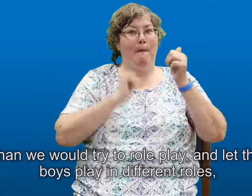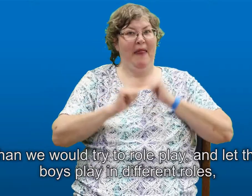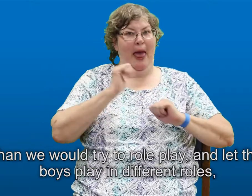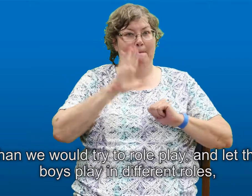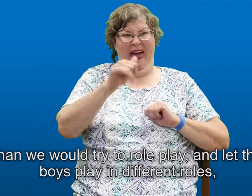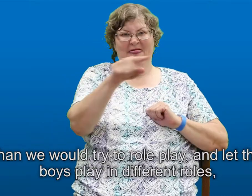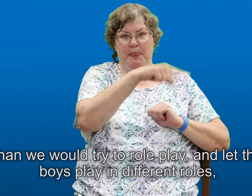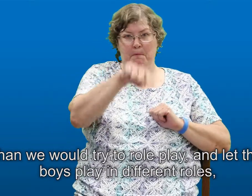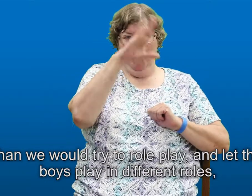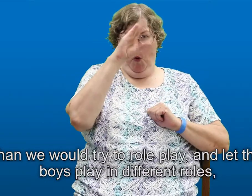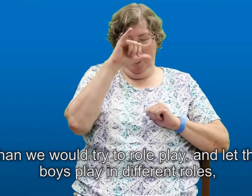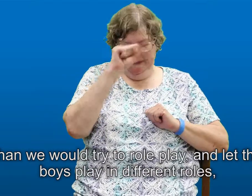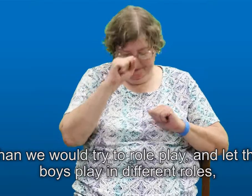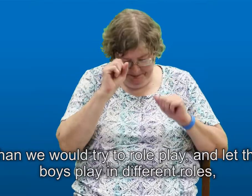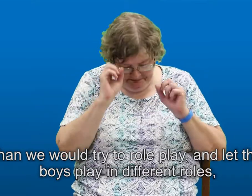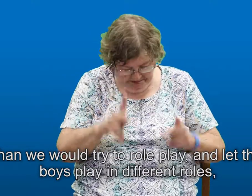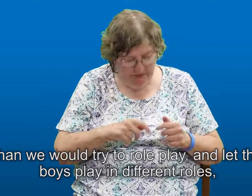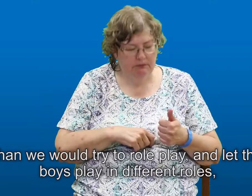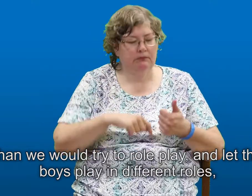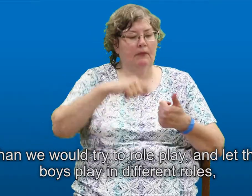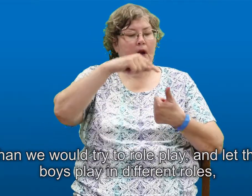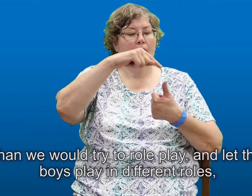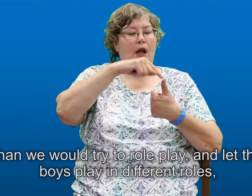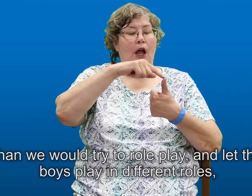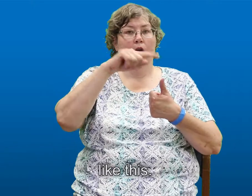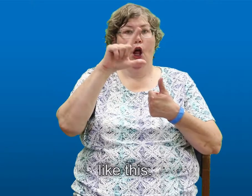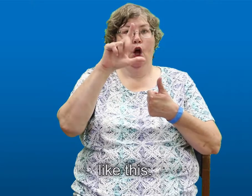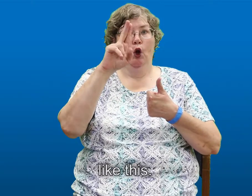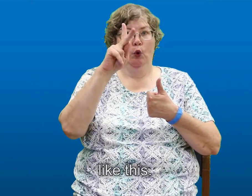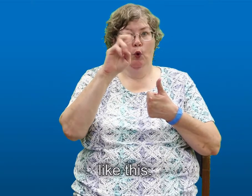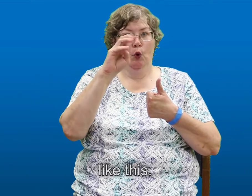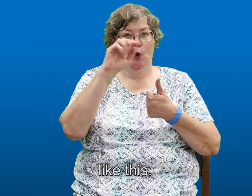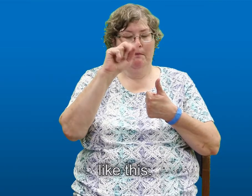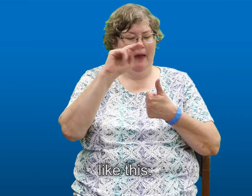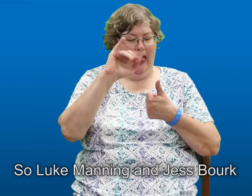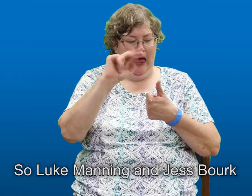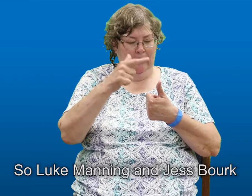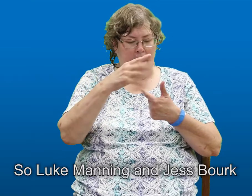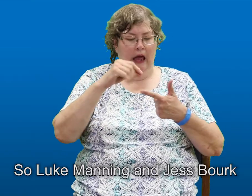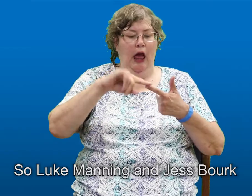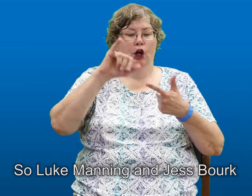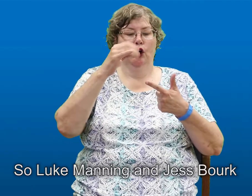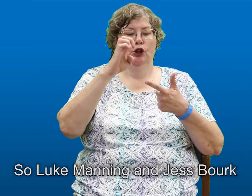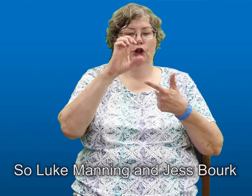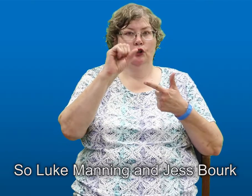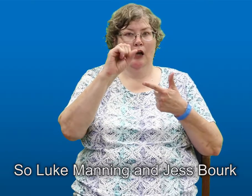we tried to role-play and let the boys play in different roles like this. So Luke Manning and